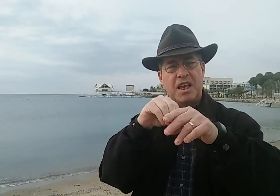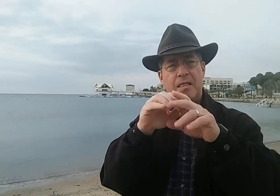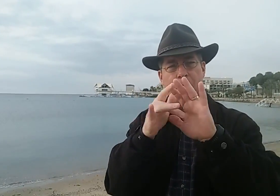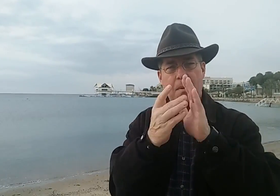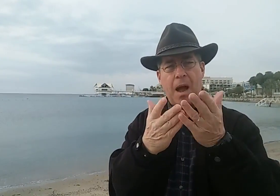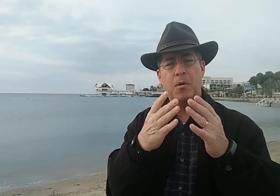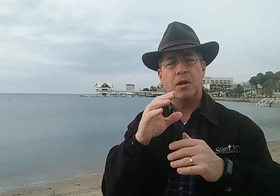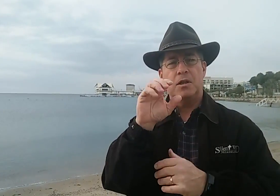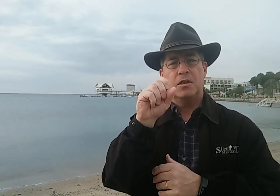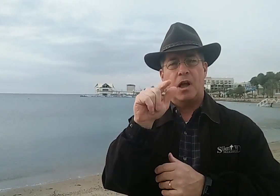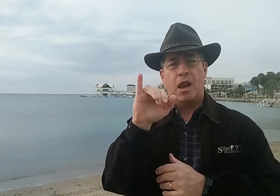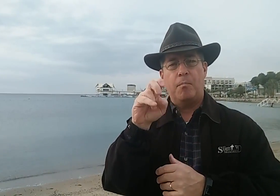Sea.